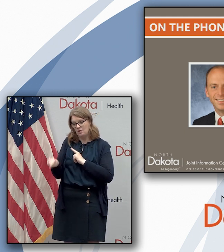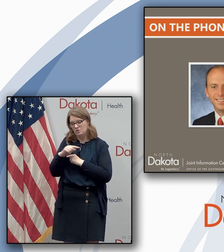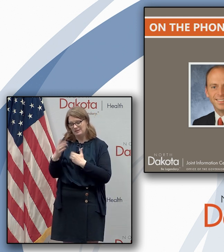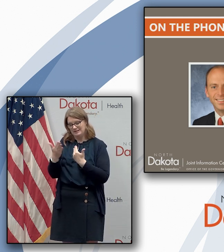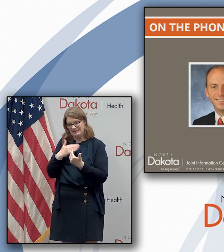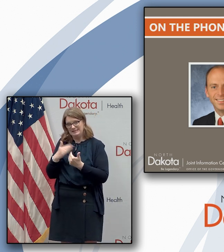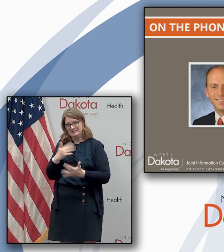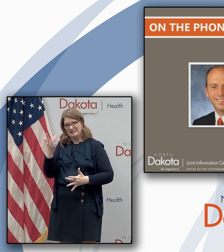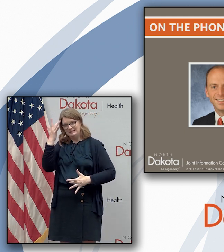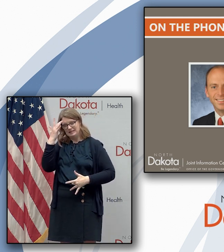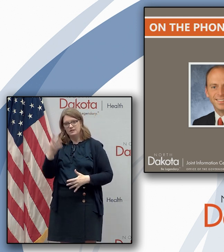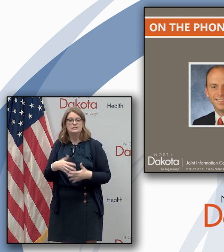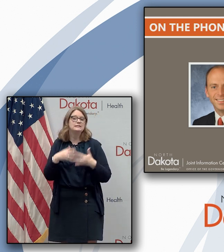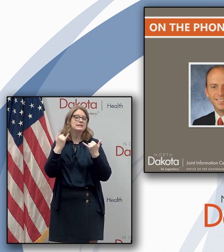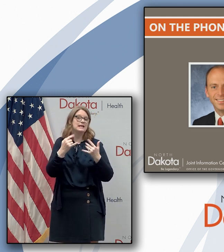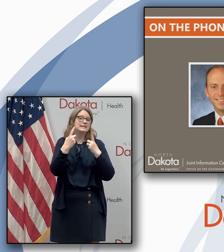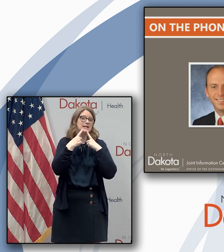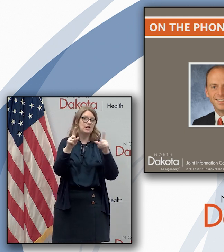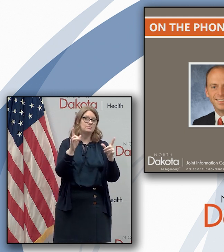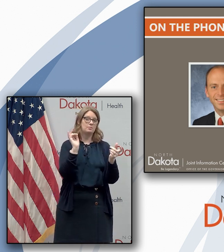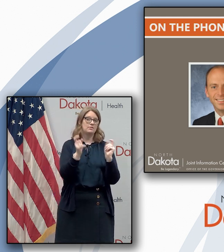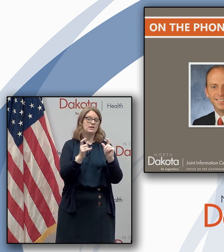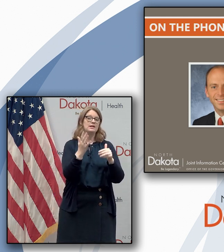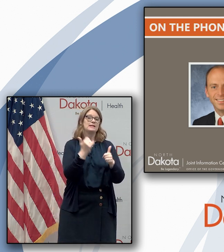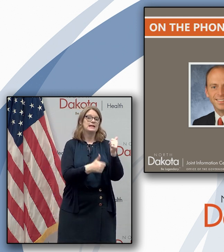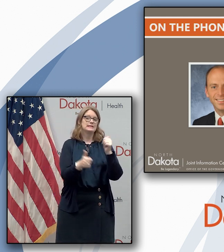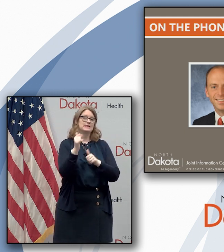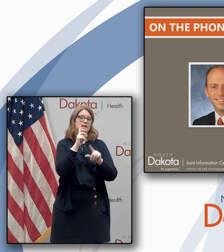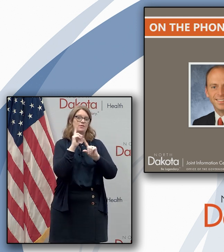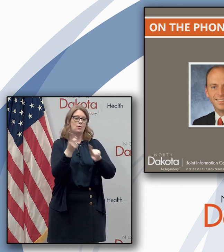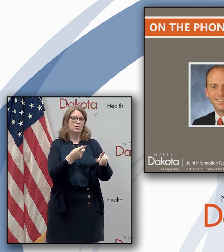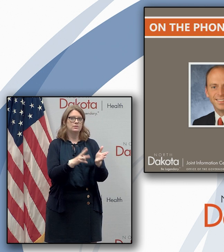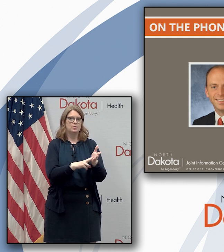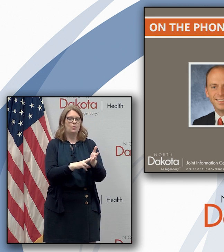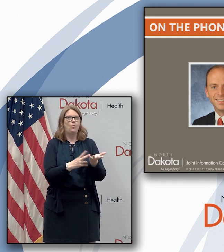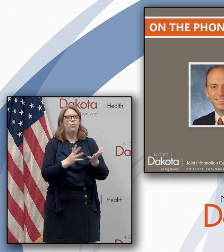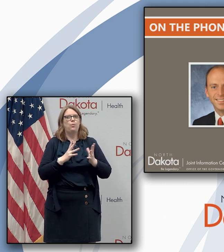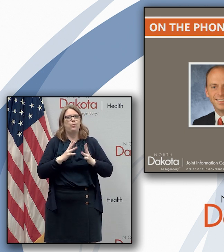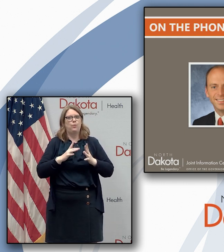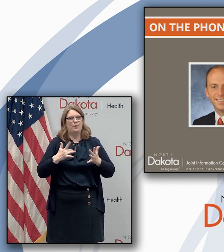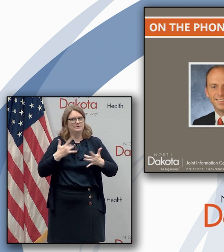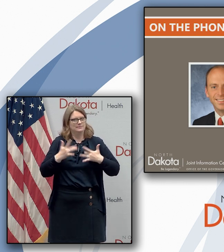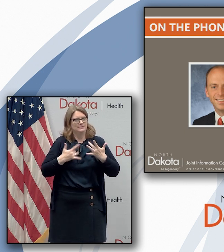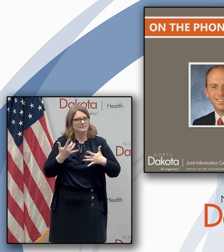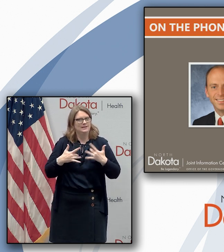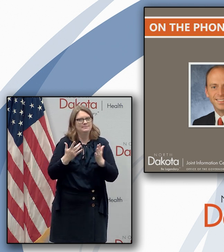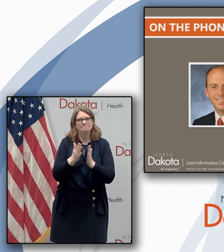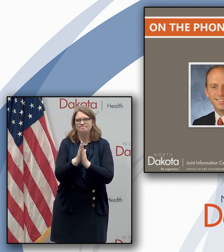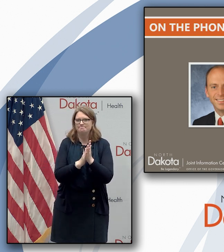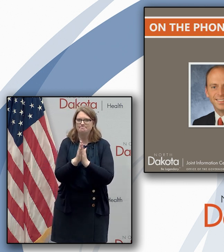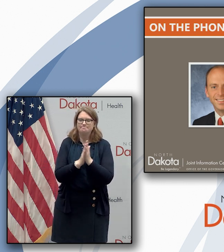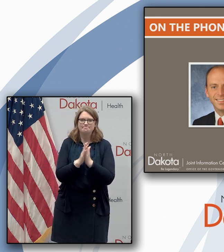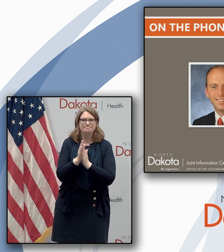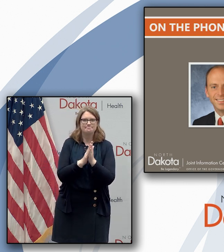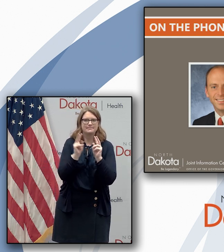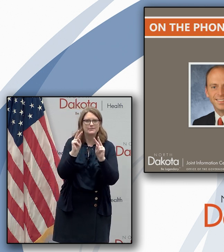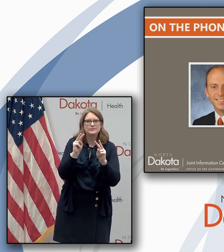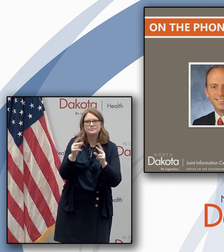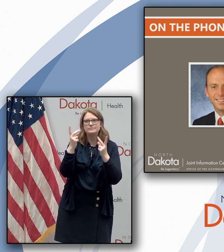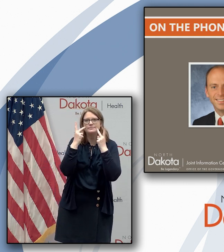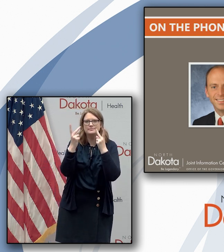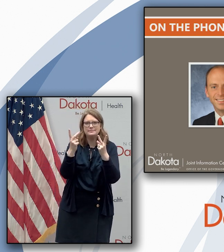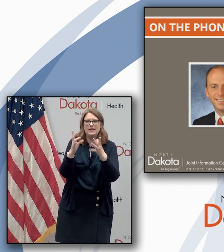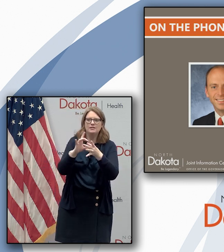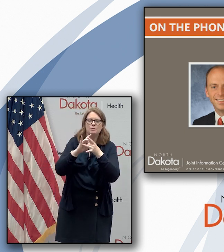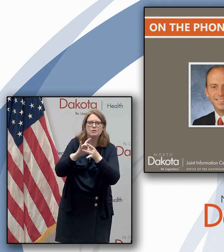announcement of the modification of the executive order is so exciting to us, and we look forward to many wonderful reunions of our families